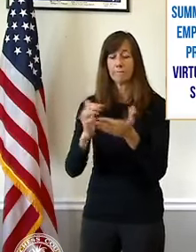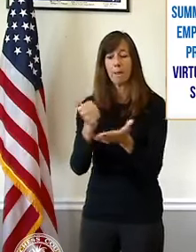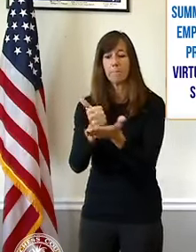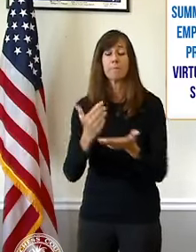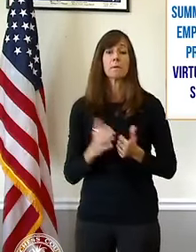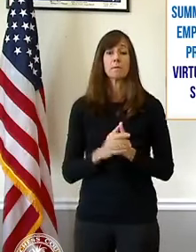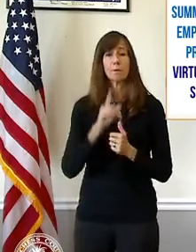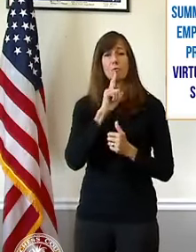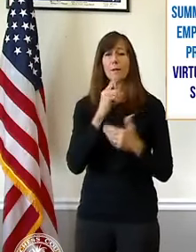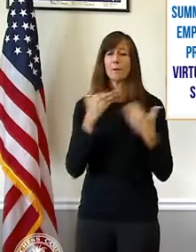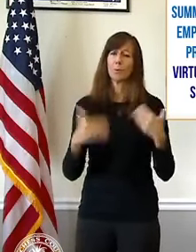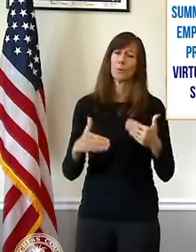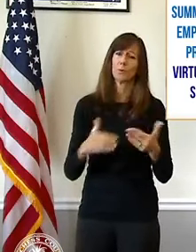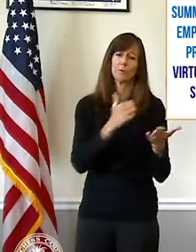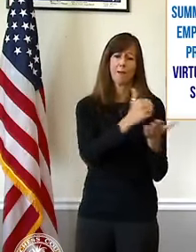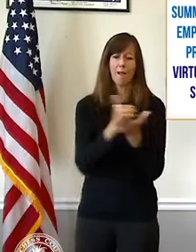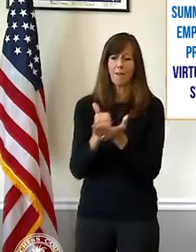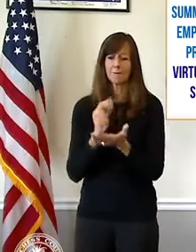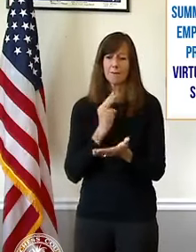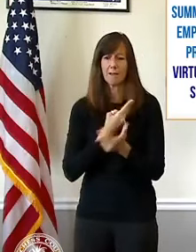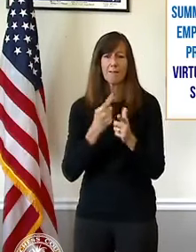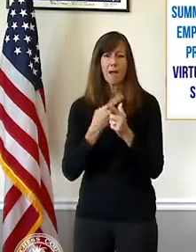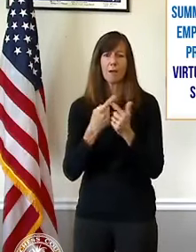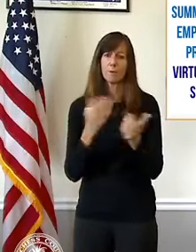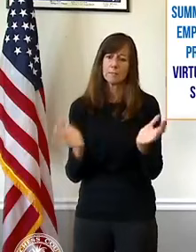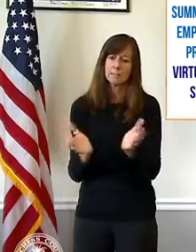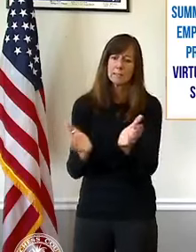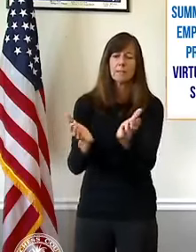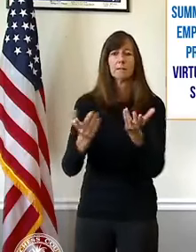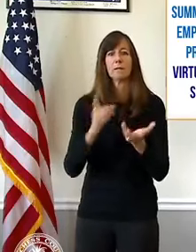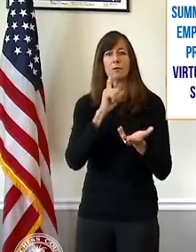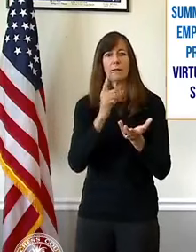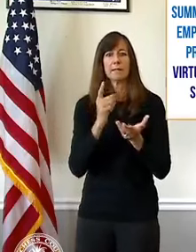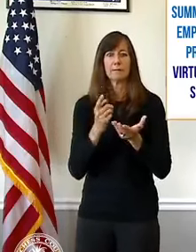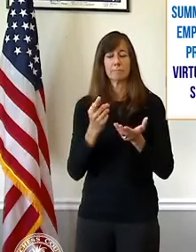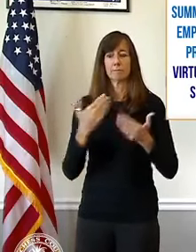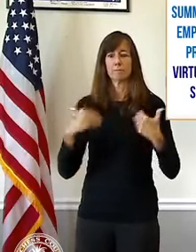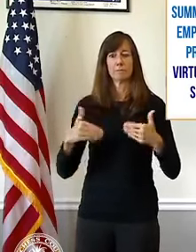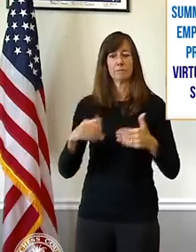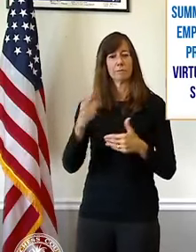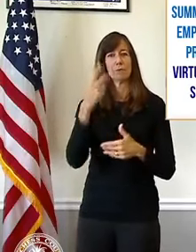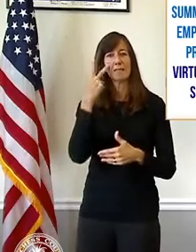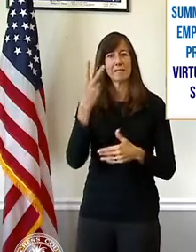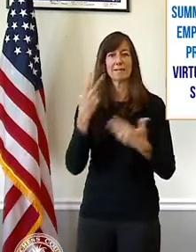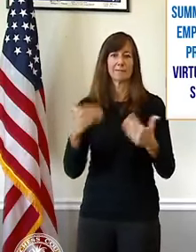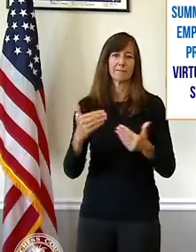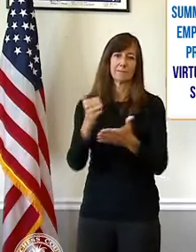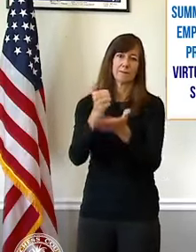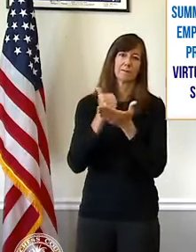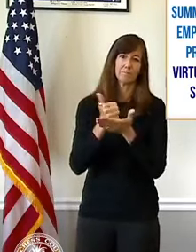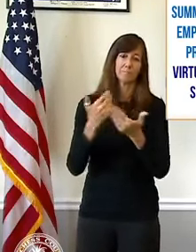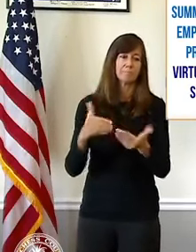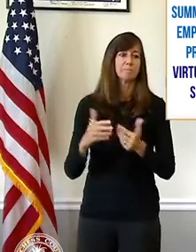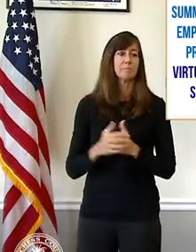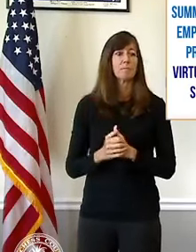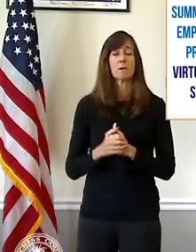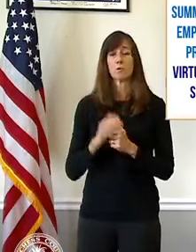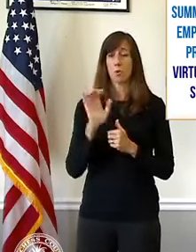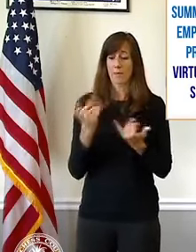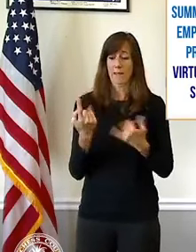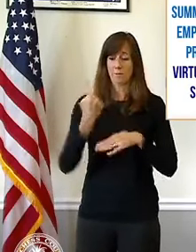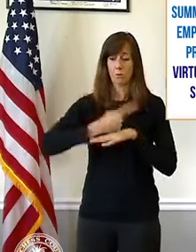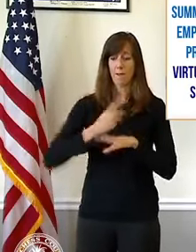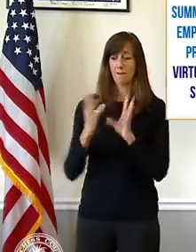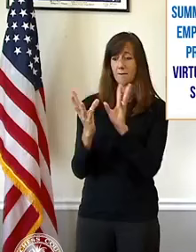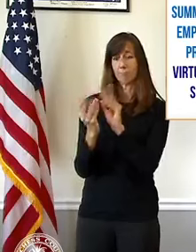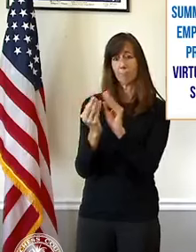out, and I think gained a great deal of experience. And today's summit was very, very exciting and useful,